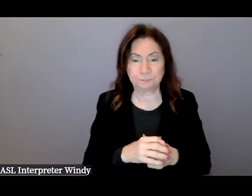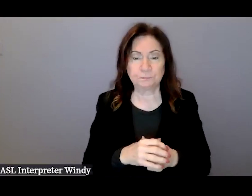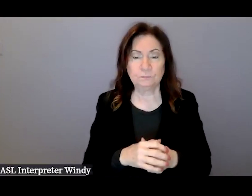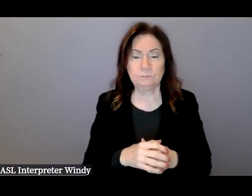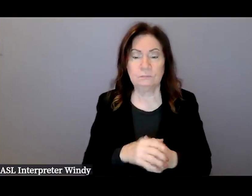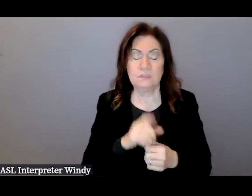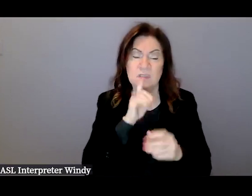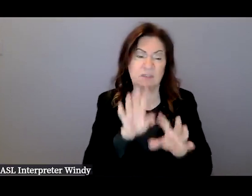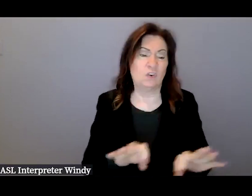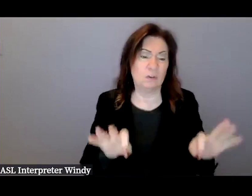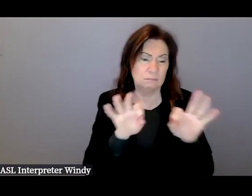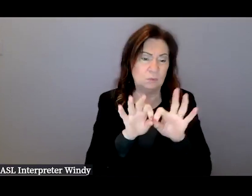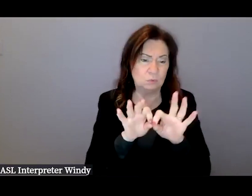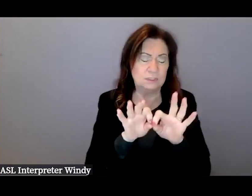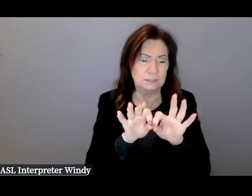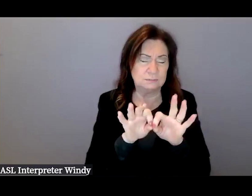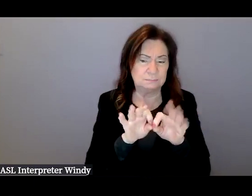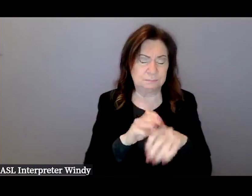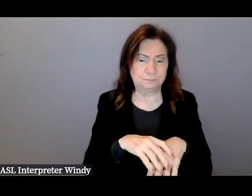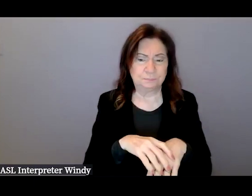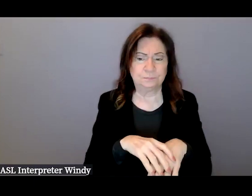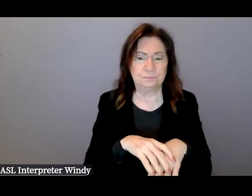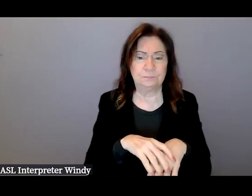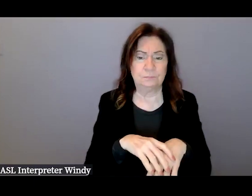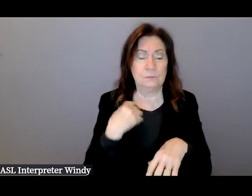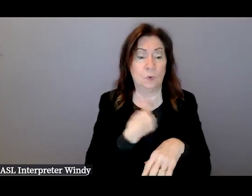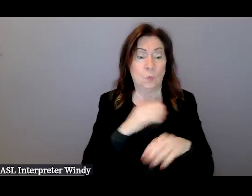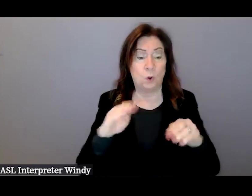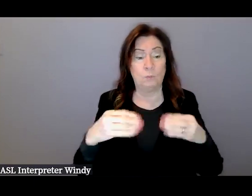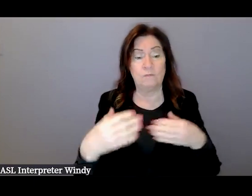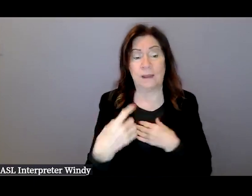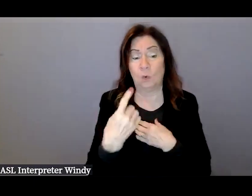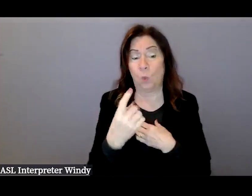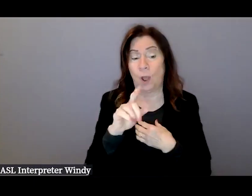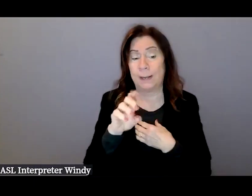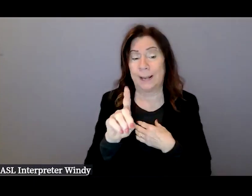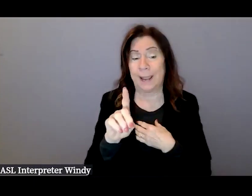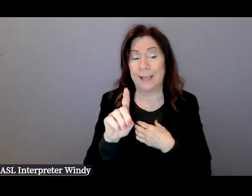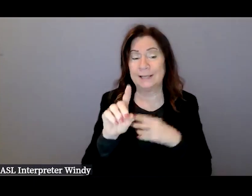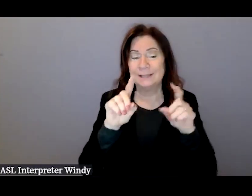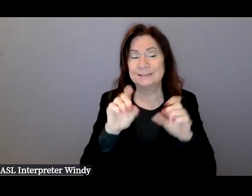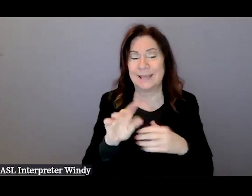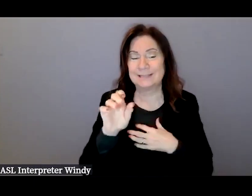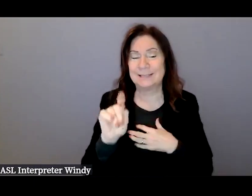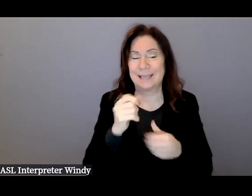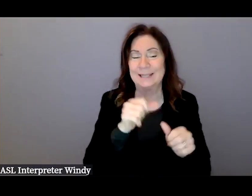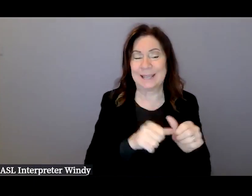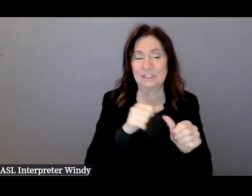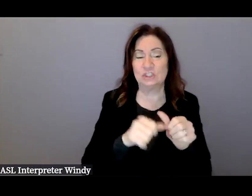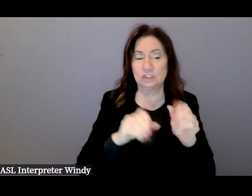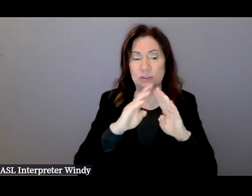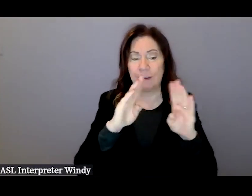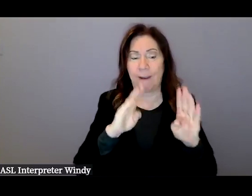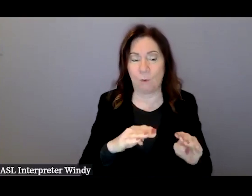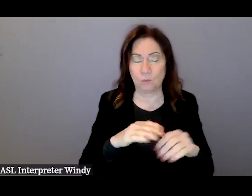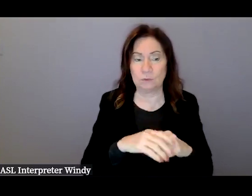very important to note that we are providing 1 lead test kit per household and